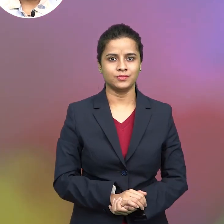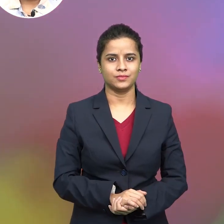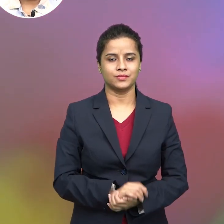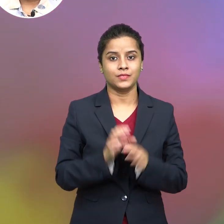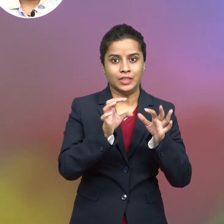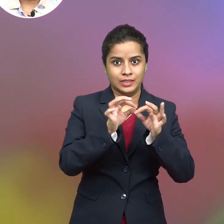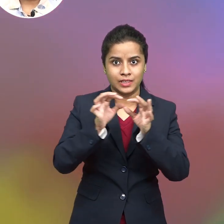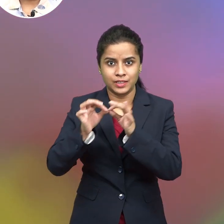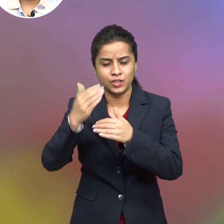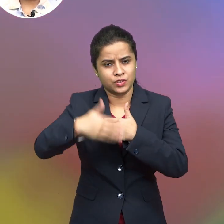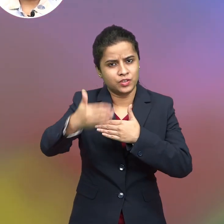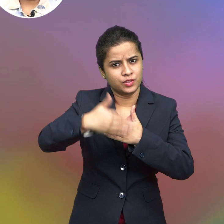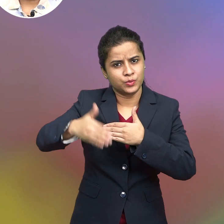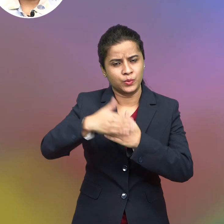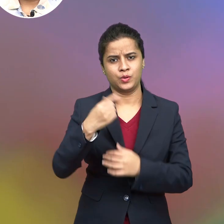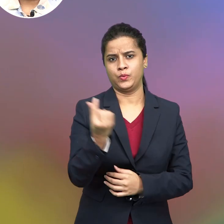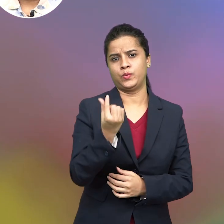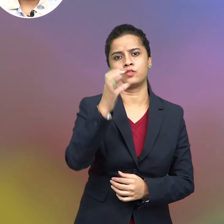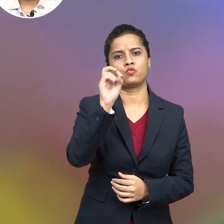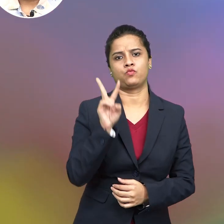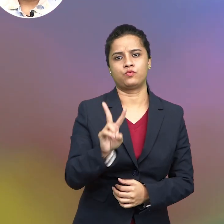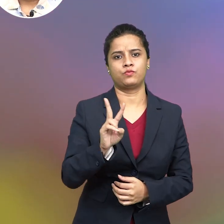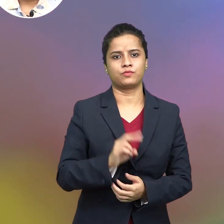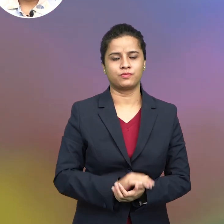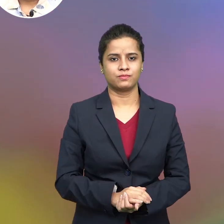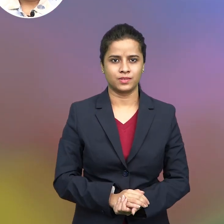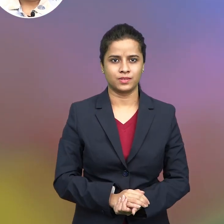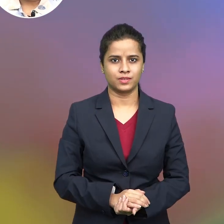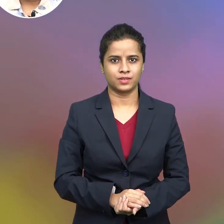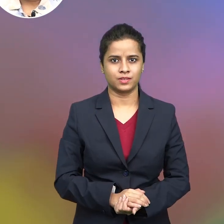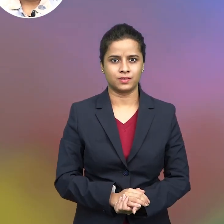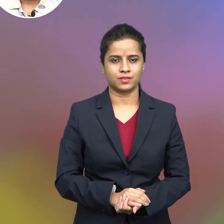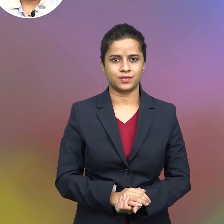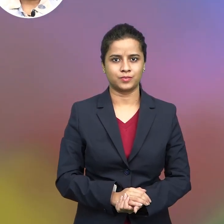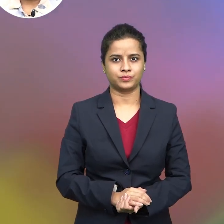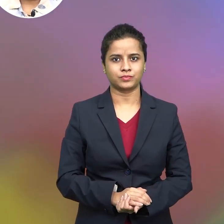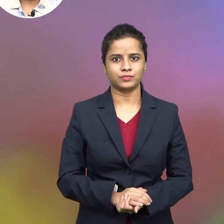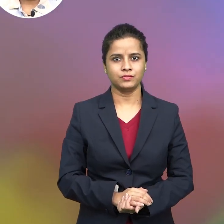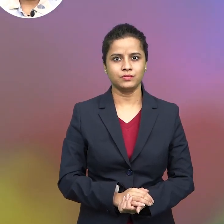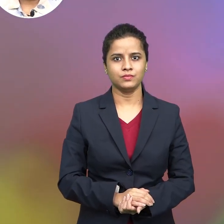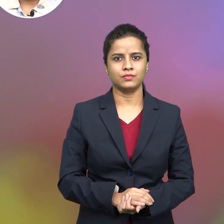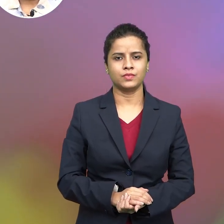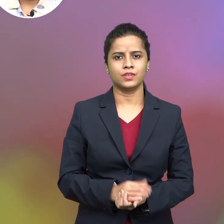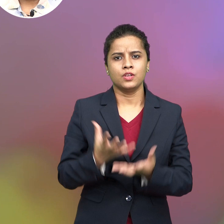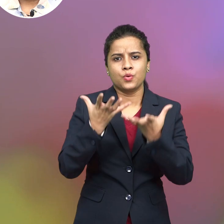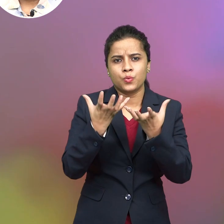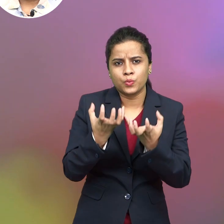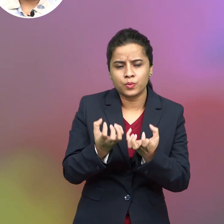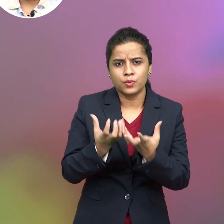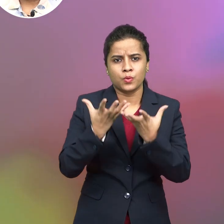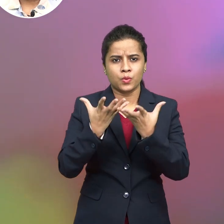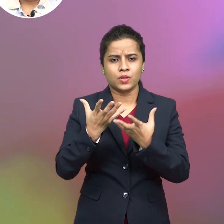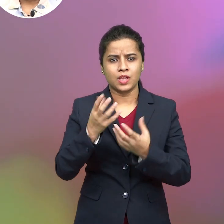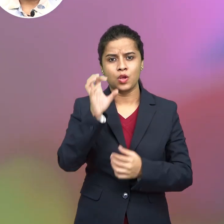The cells are continually using oxygen. Hence, the concentration of oxygen